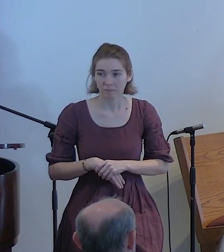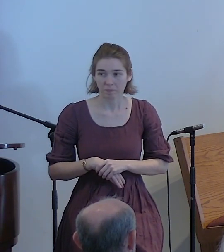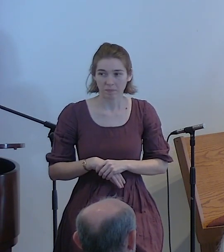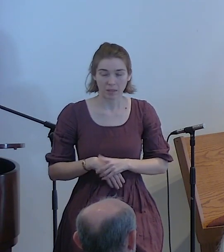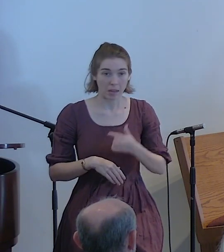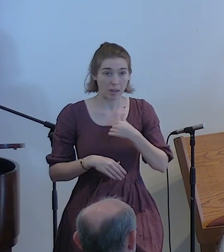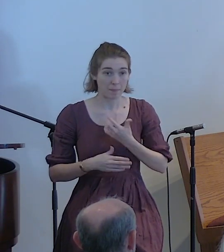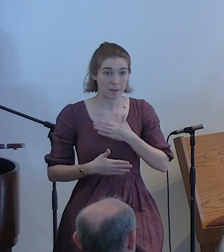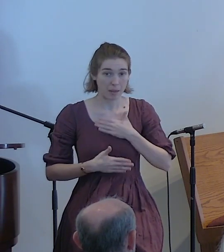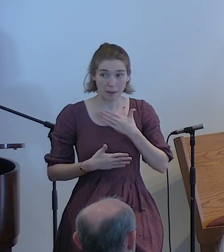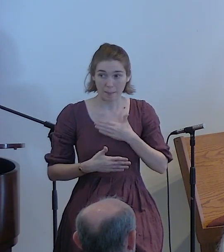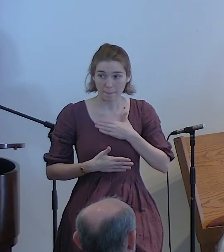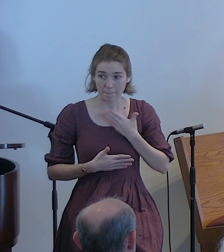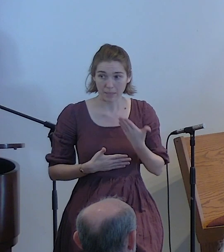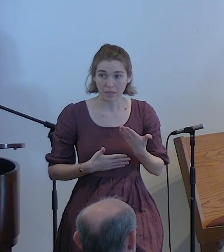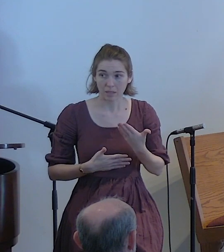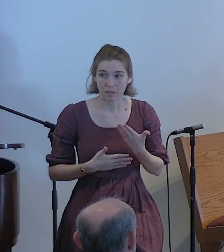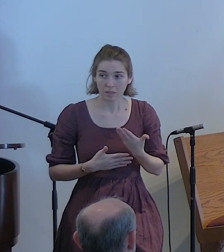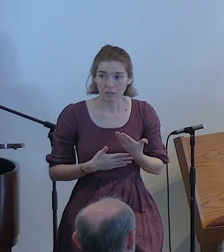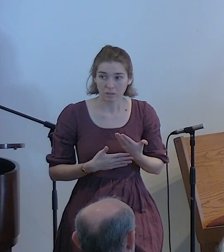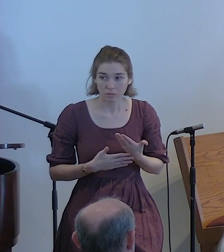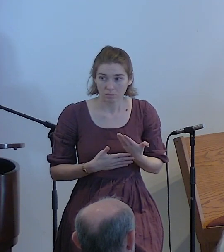I am so happy,